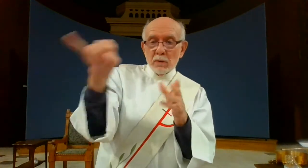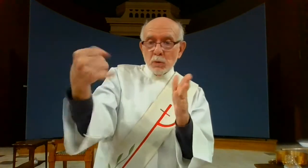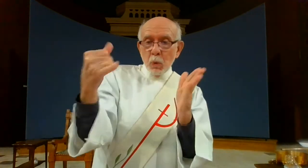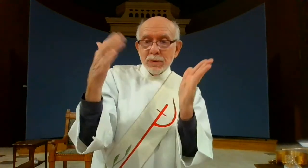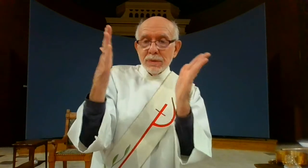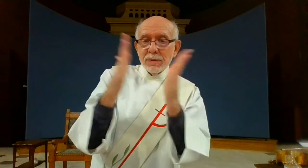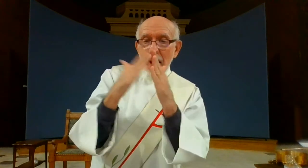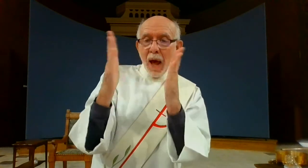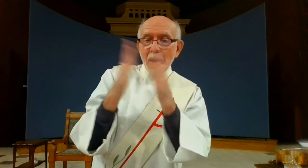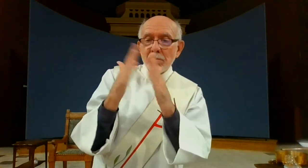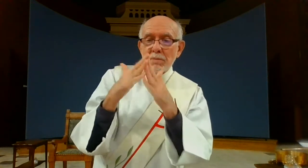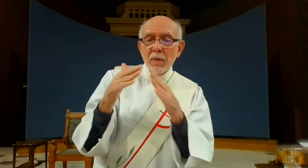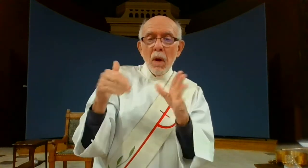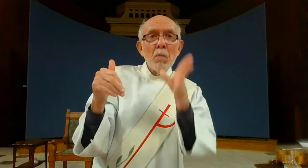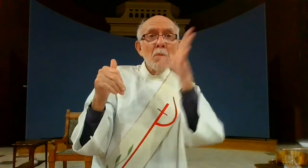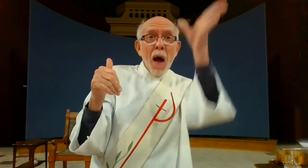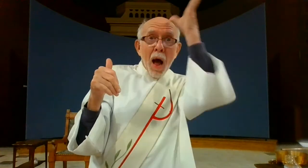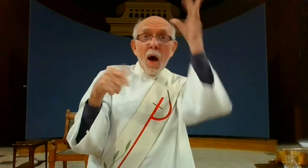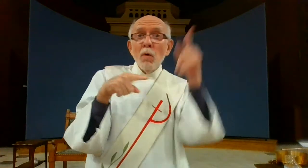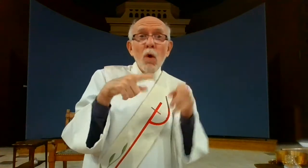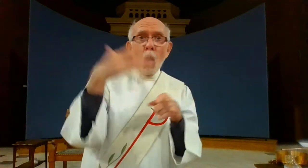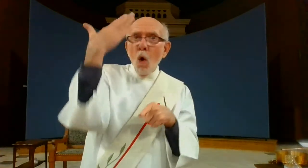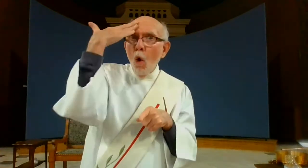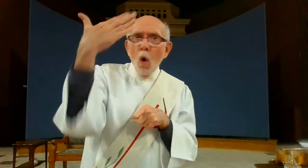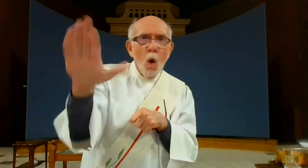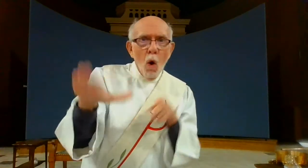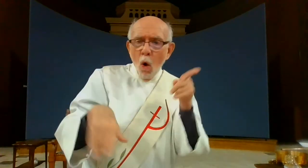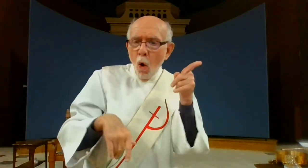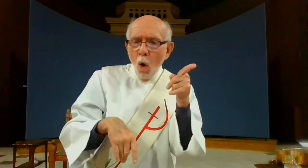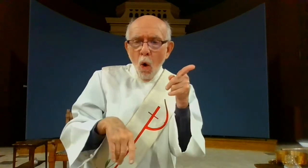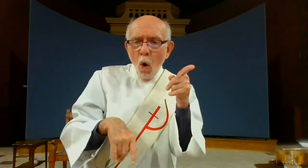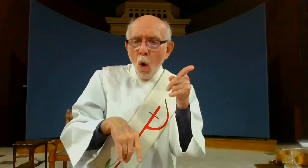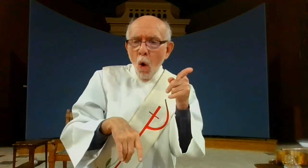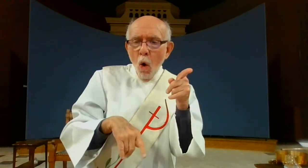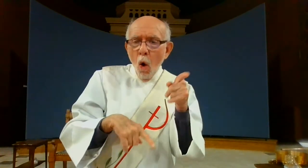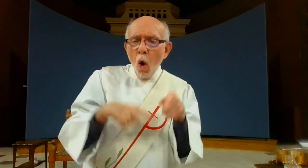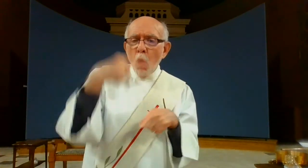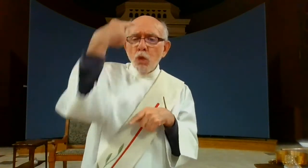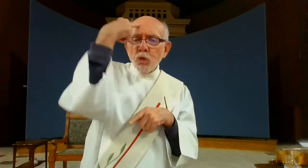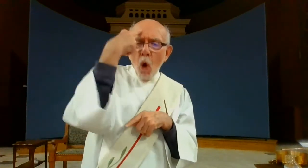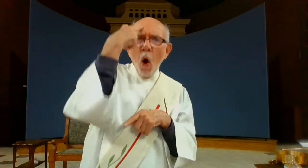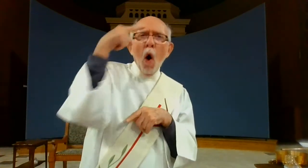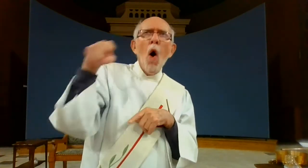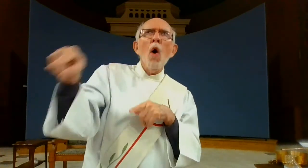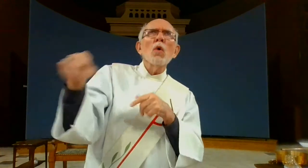remained behind in Jerusalem, but his parents did not know it,